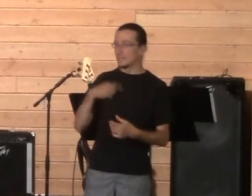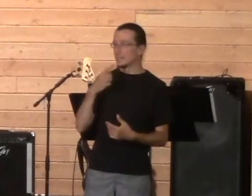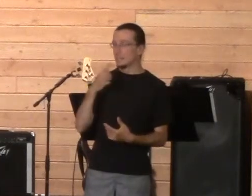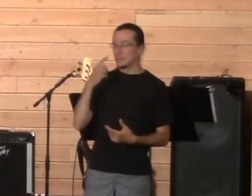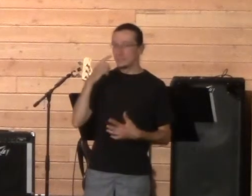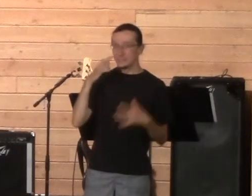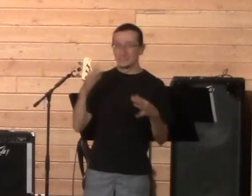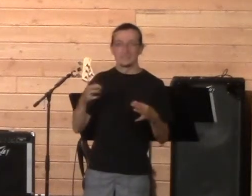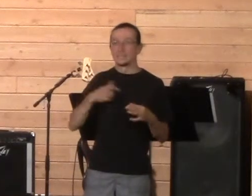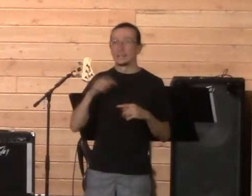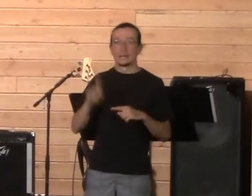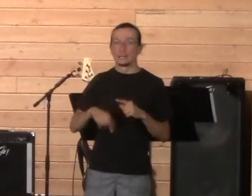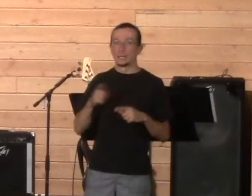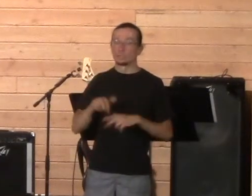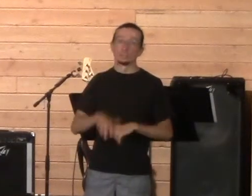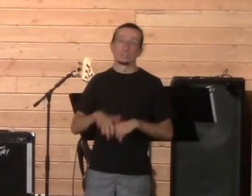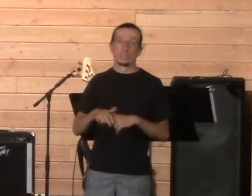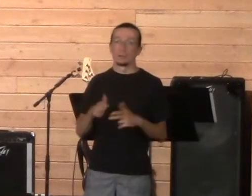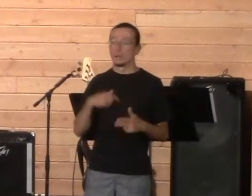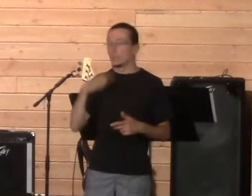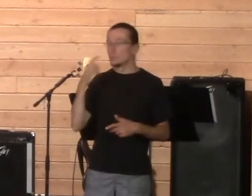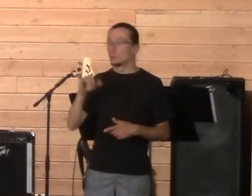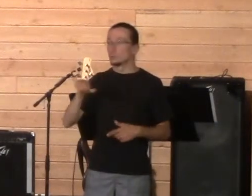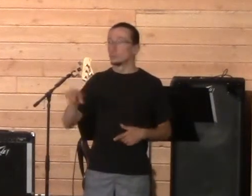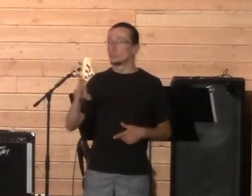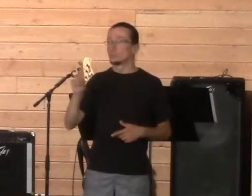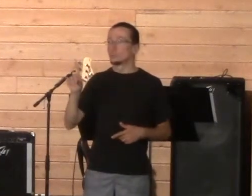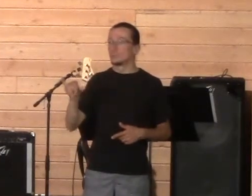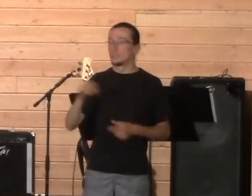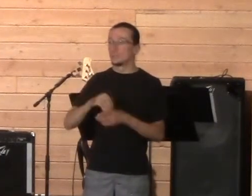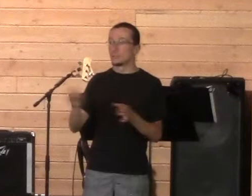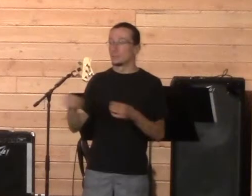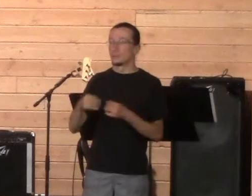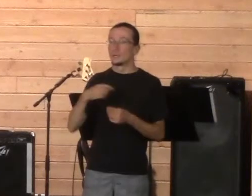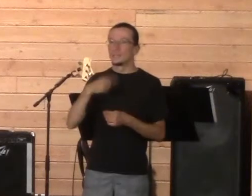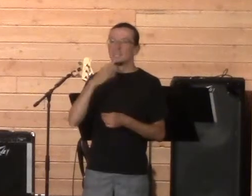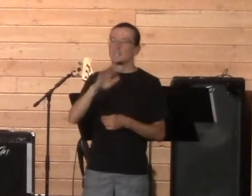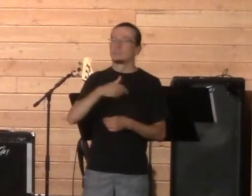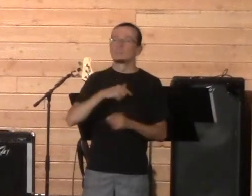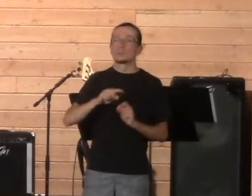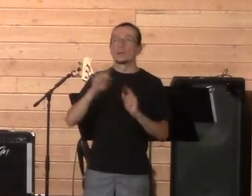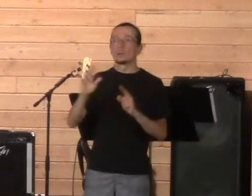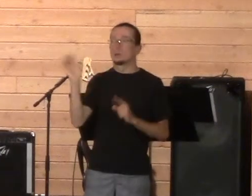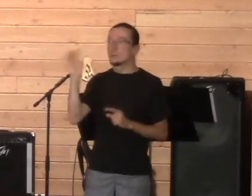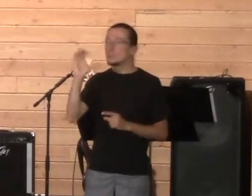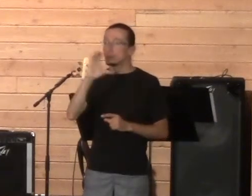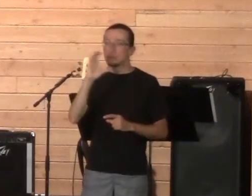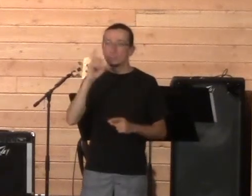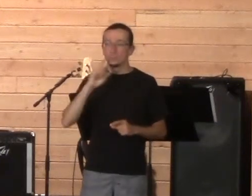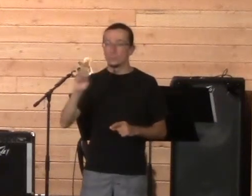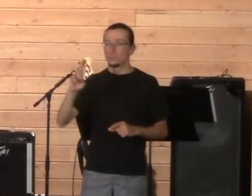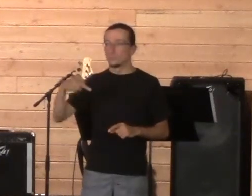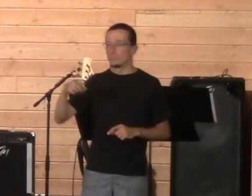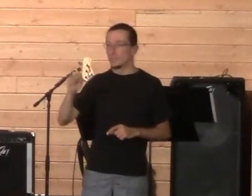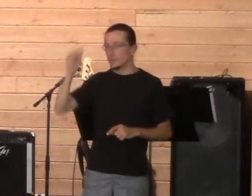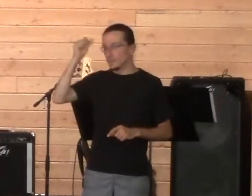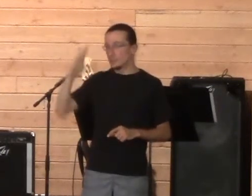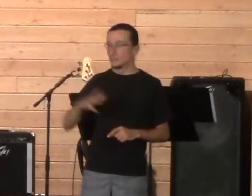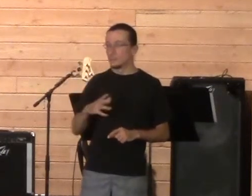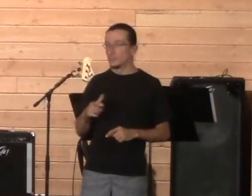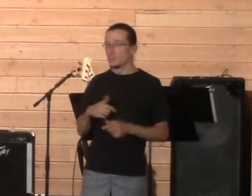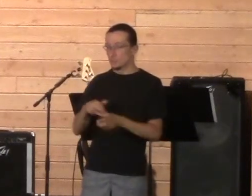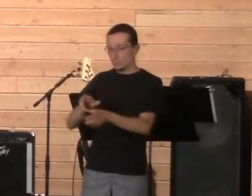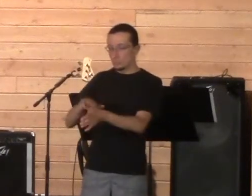And I told Judy in the office, I said, I'm going to go look for the UPS man. And so I unhooked my